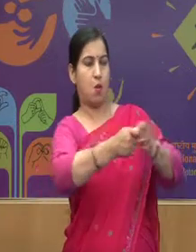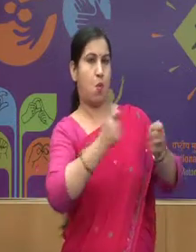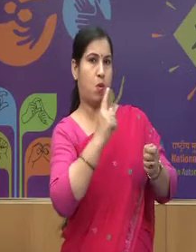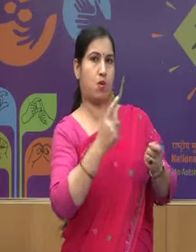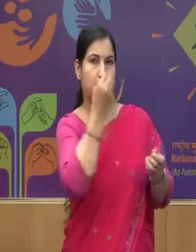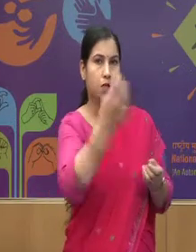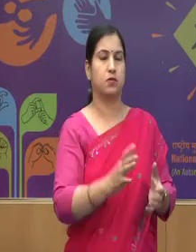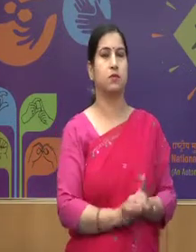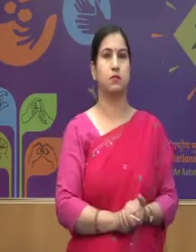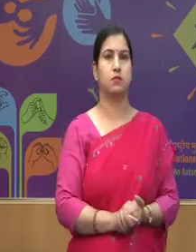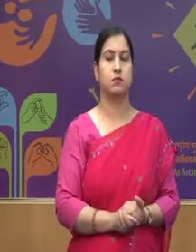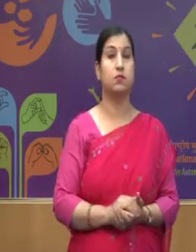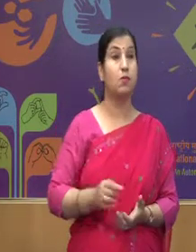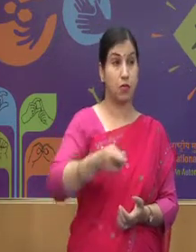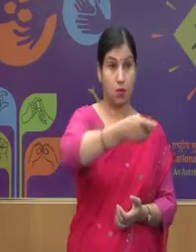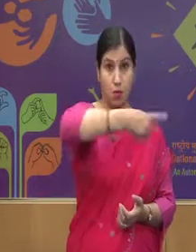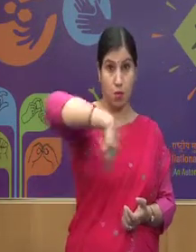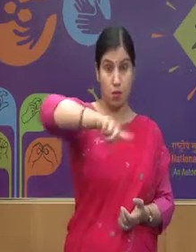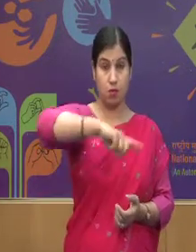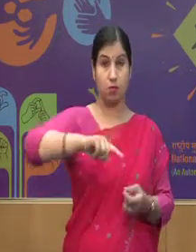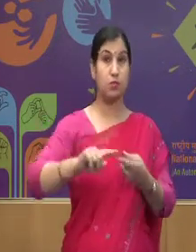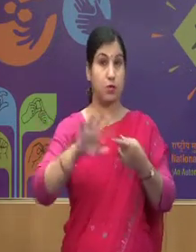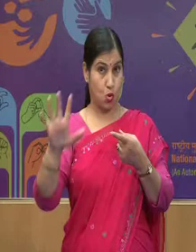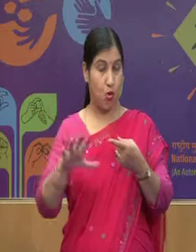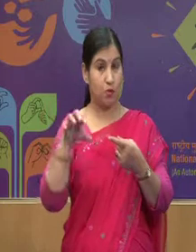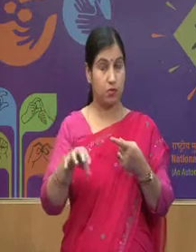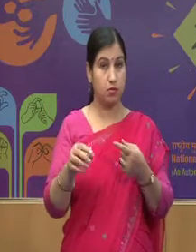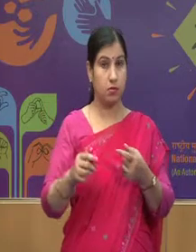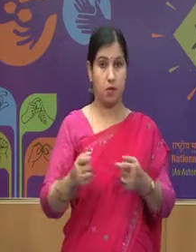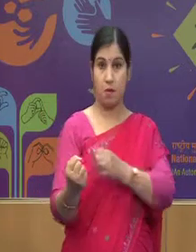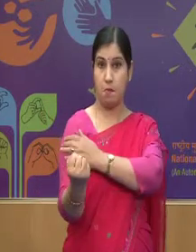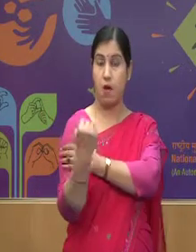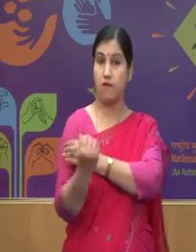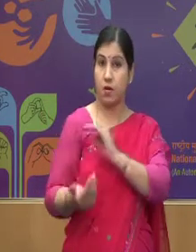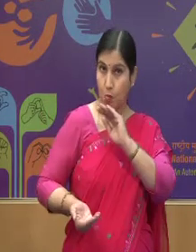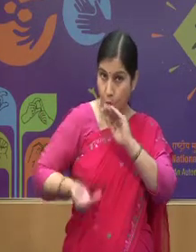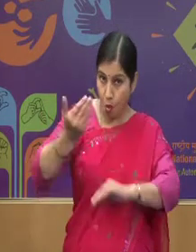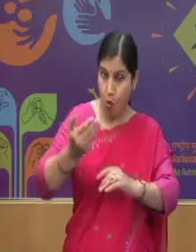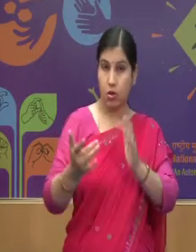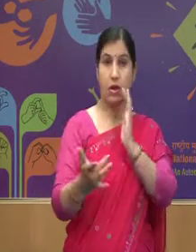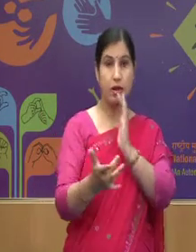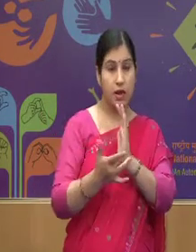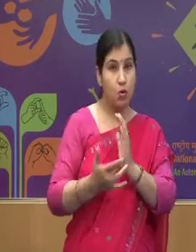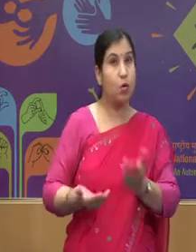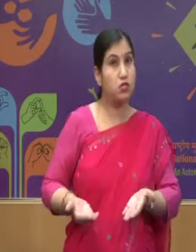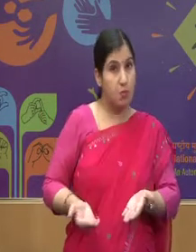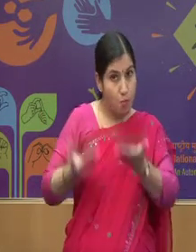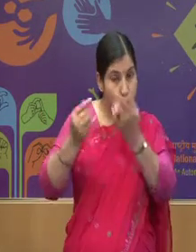Due to their superior military power and modern technology, the European countries